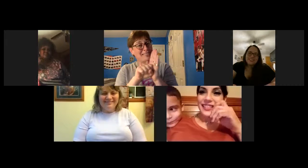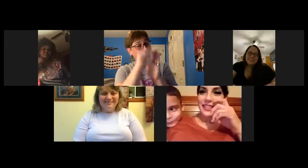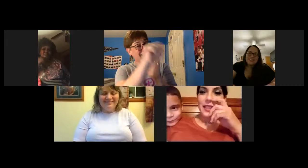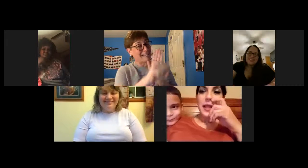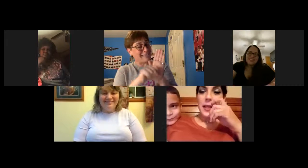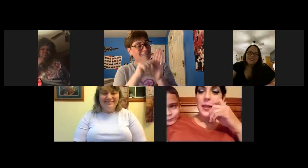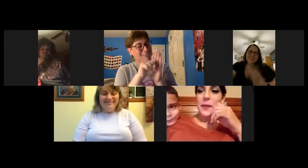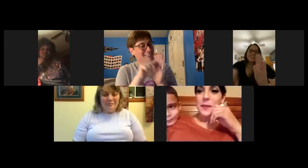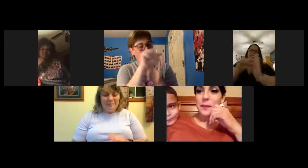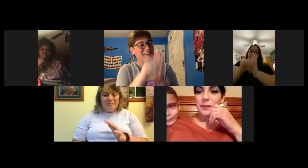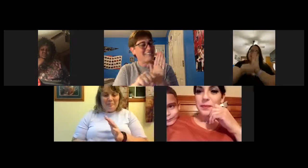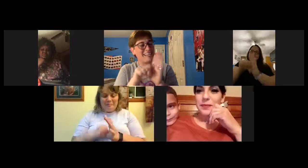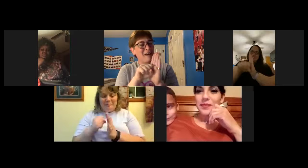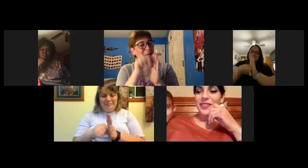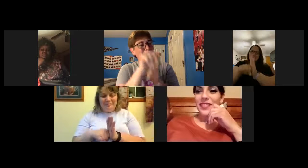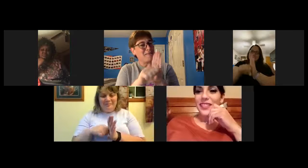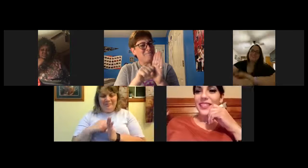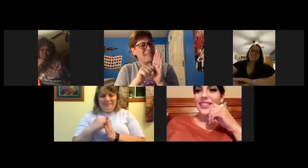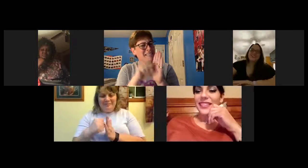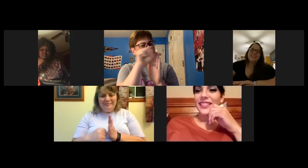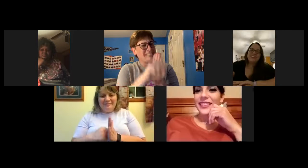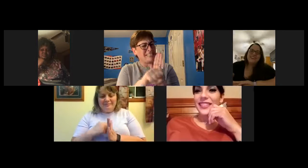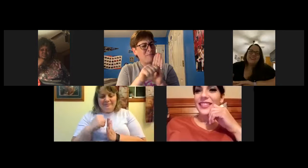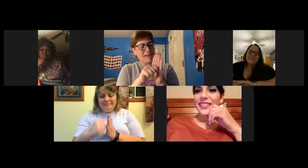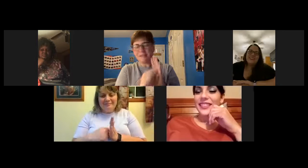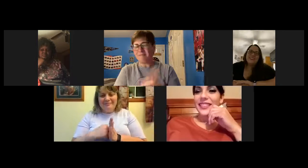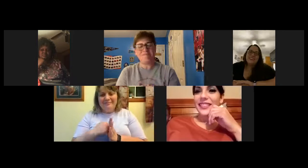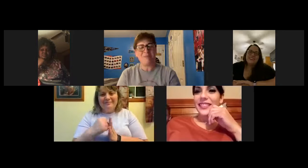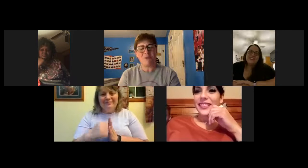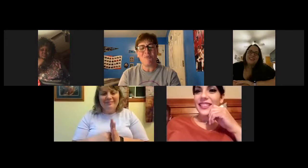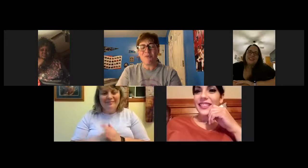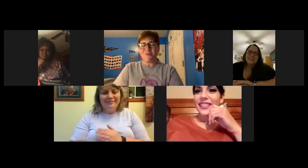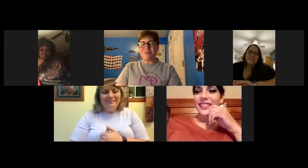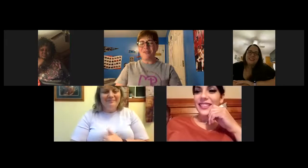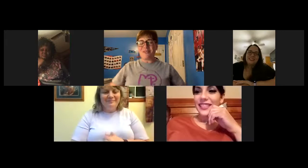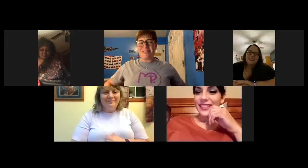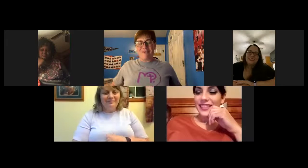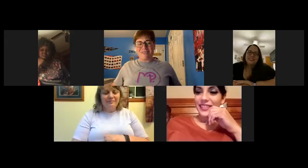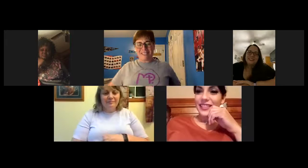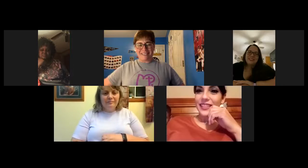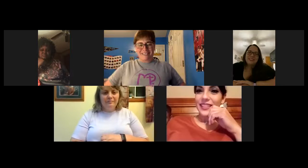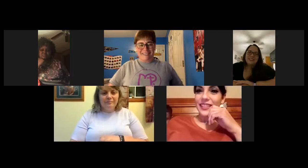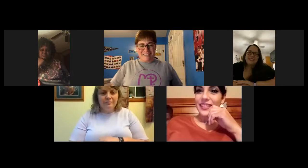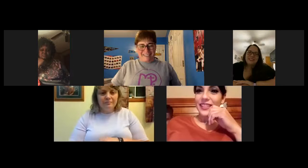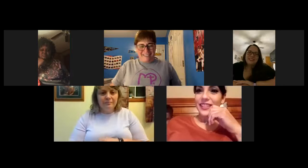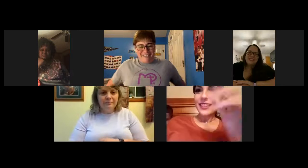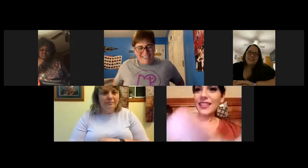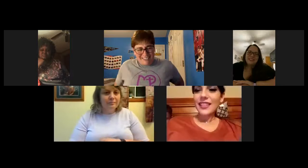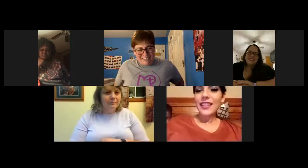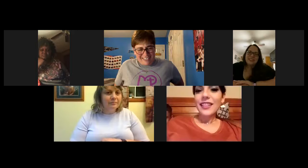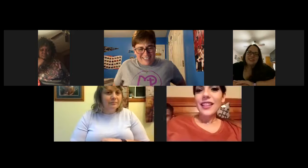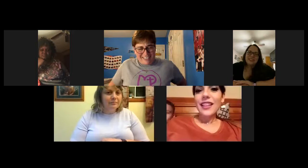know season in sign language. I was like, but season in Spanish? Nope. What one do you say for season?